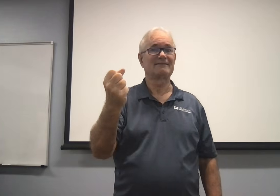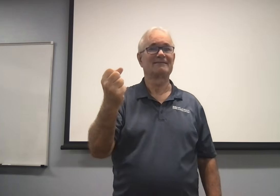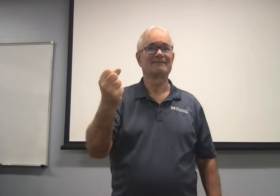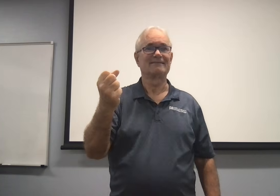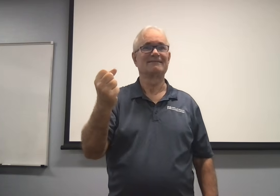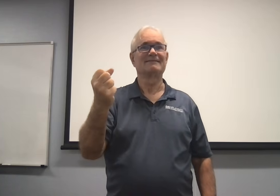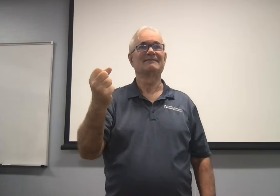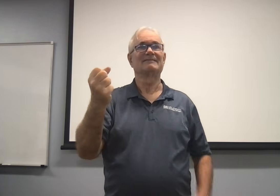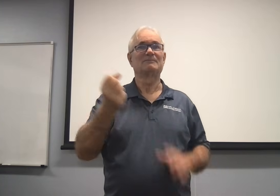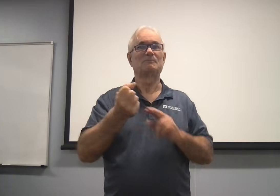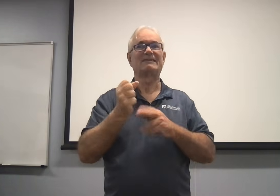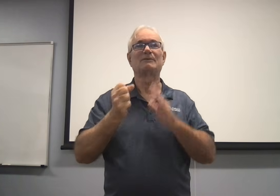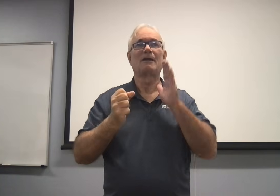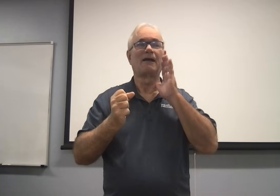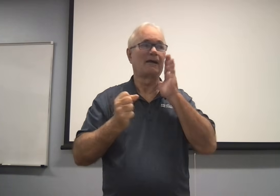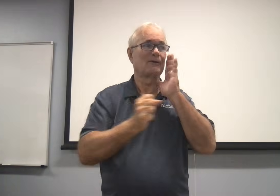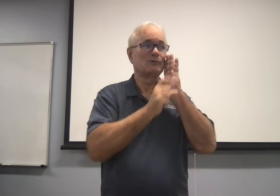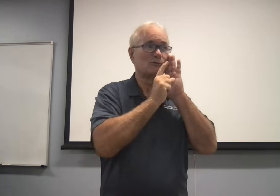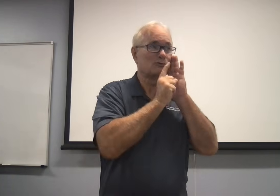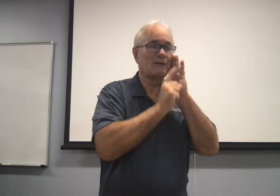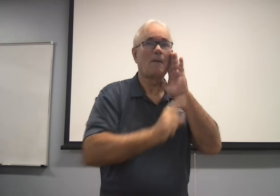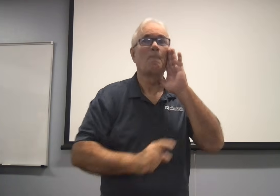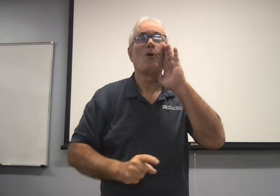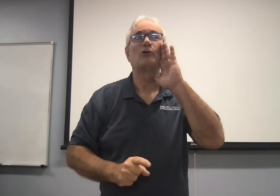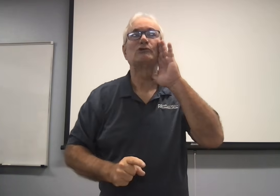this, it means